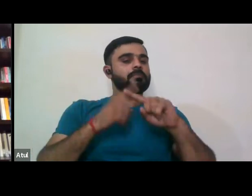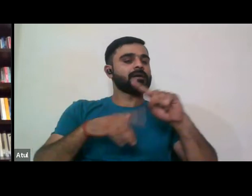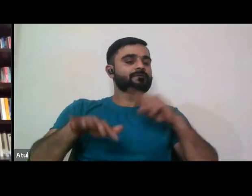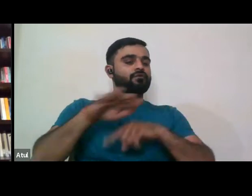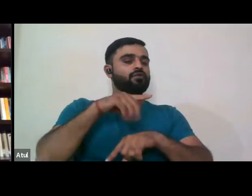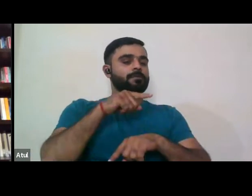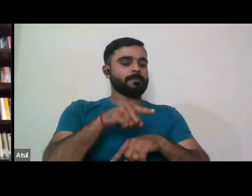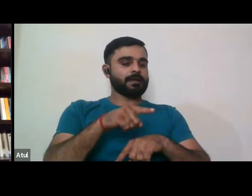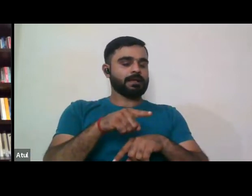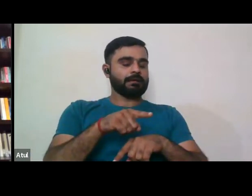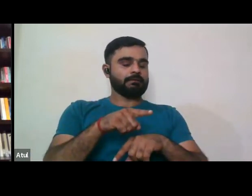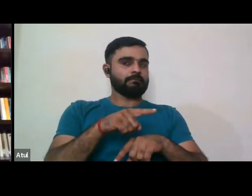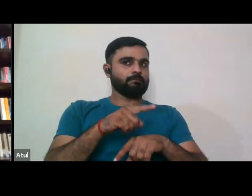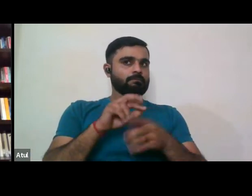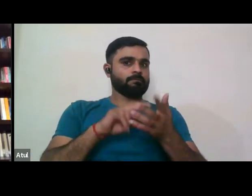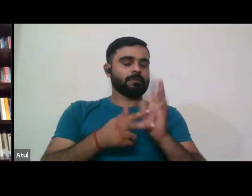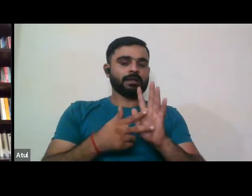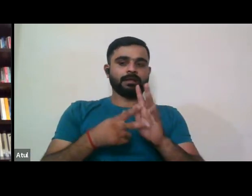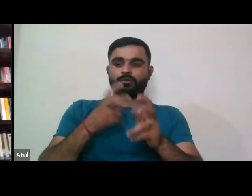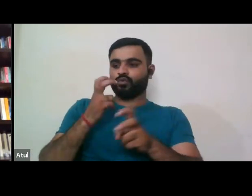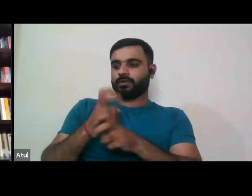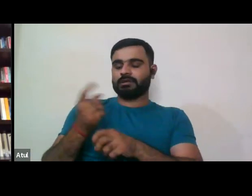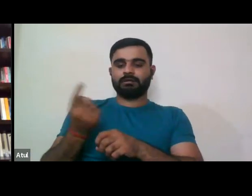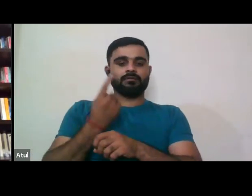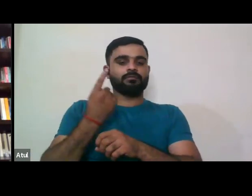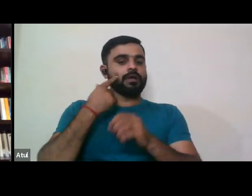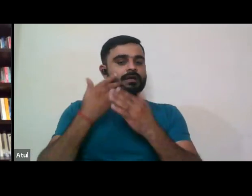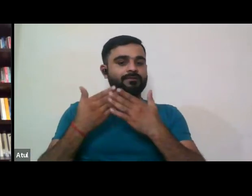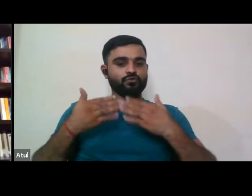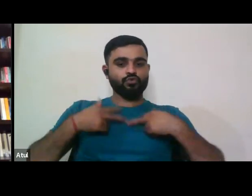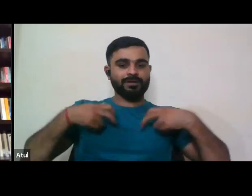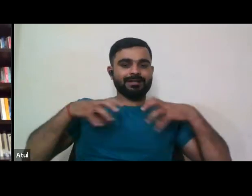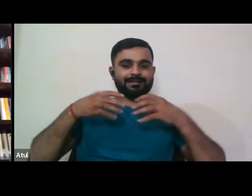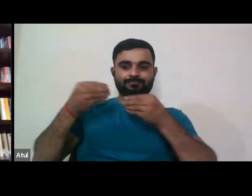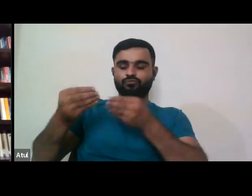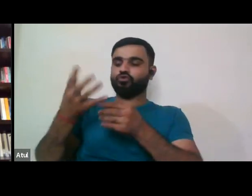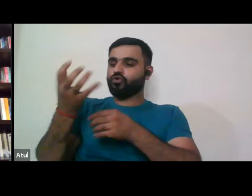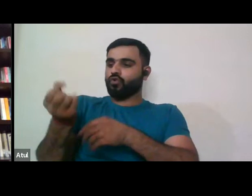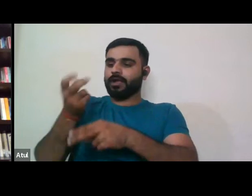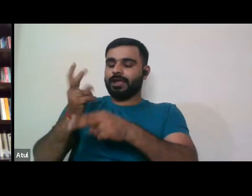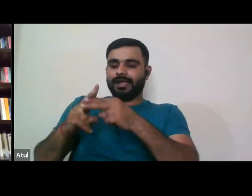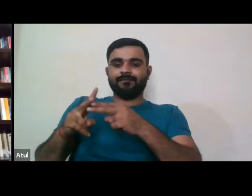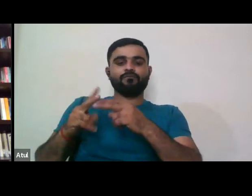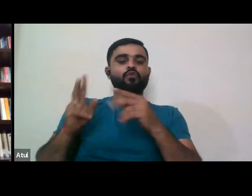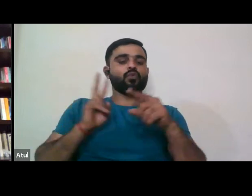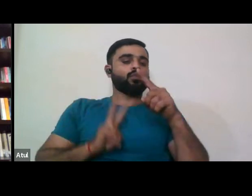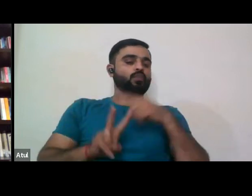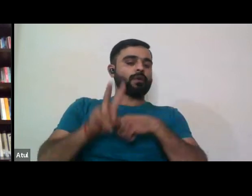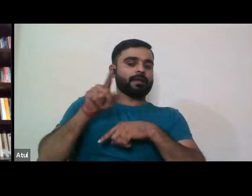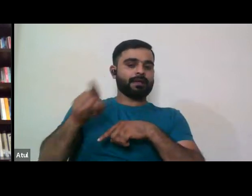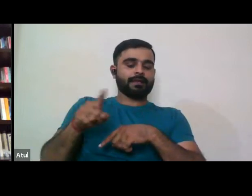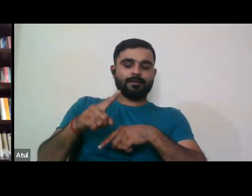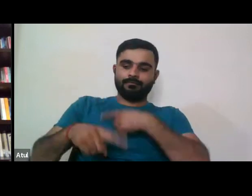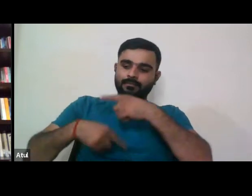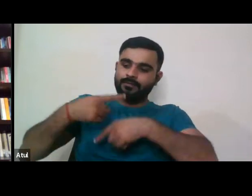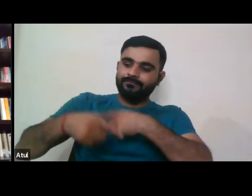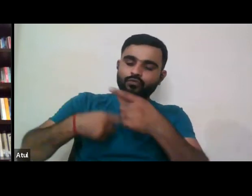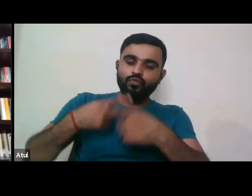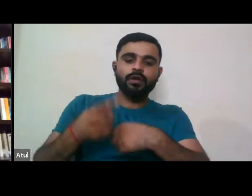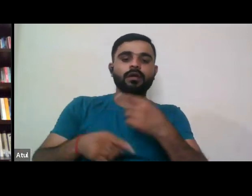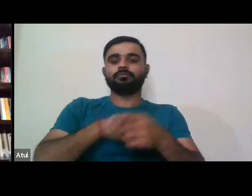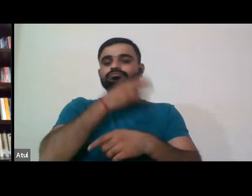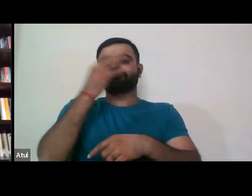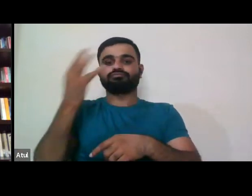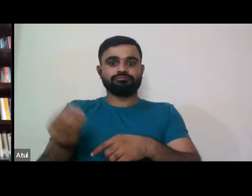that is quite ironic, right? Given that the institution is supposed to uphold constitutional values, and day in day out through